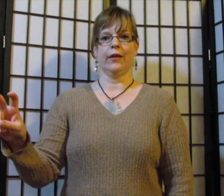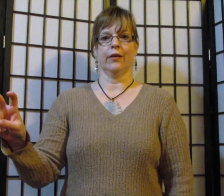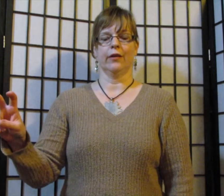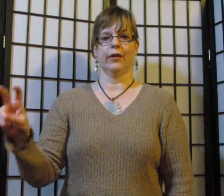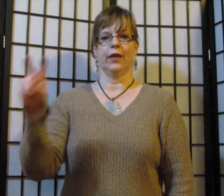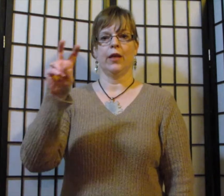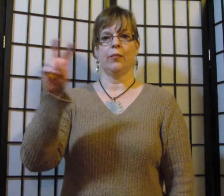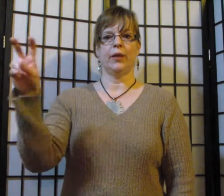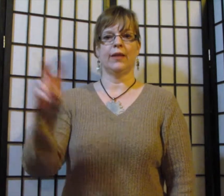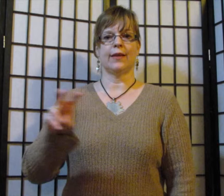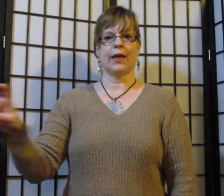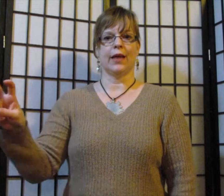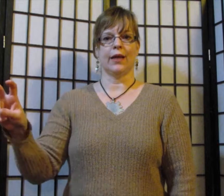air. Pizza,